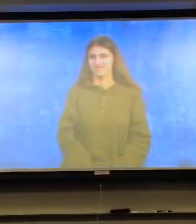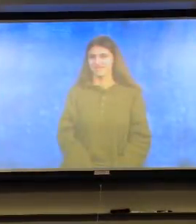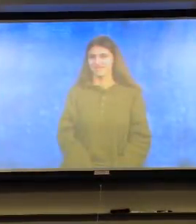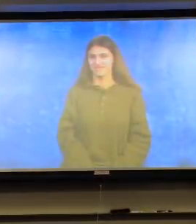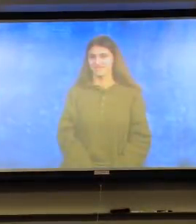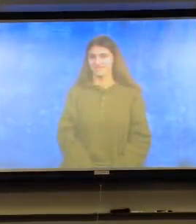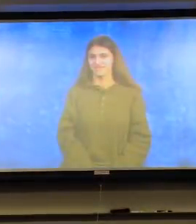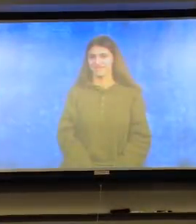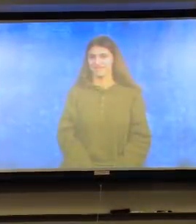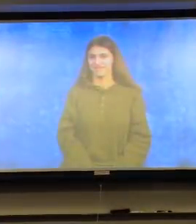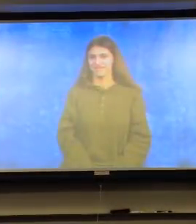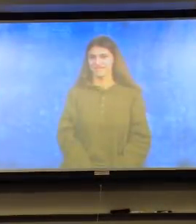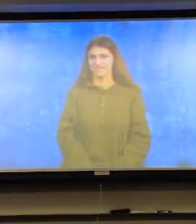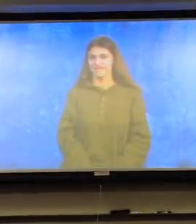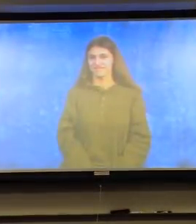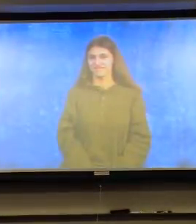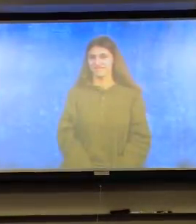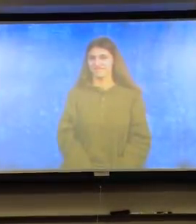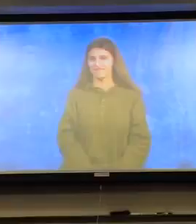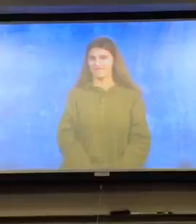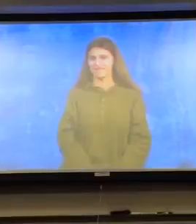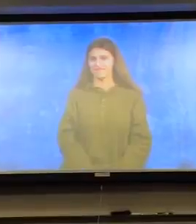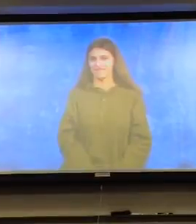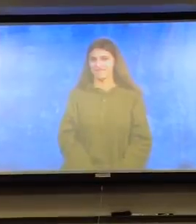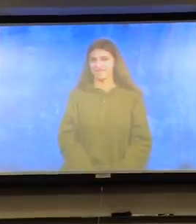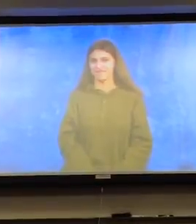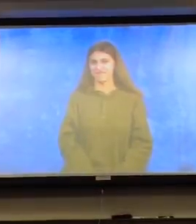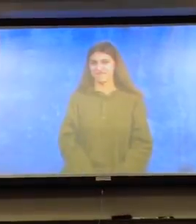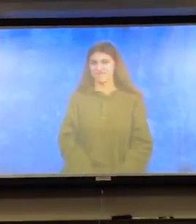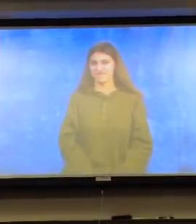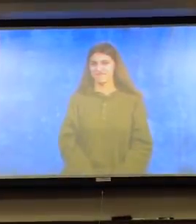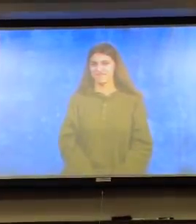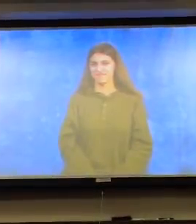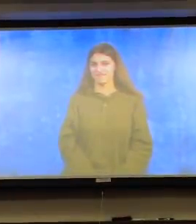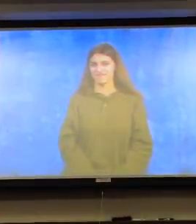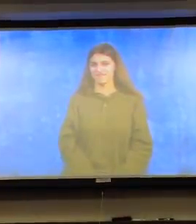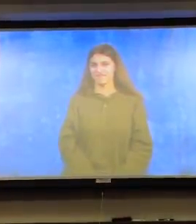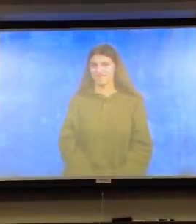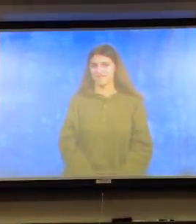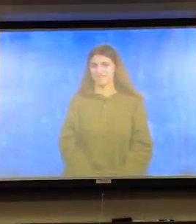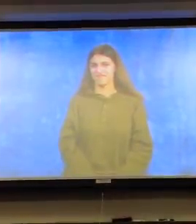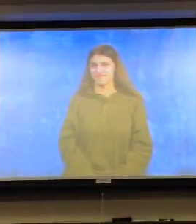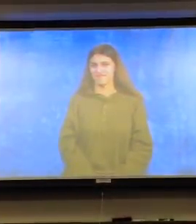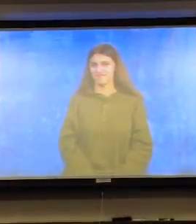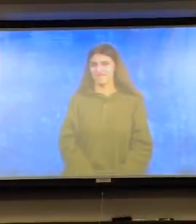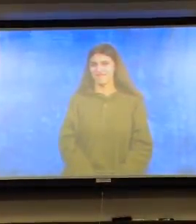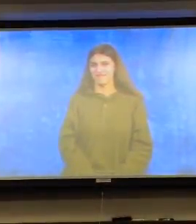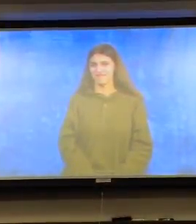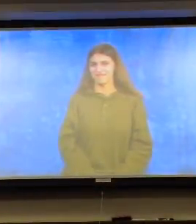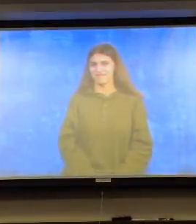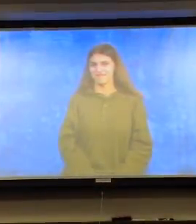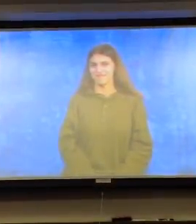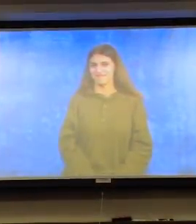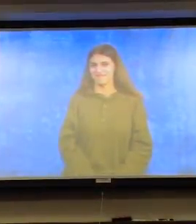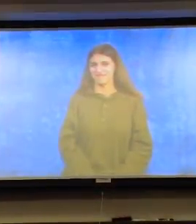That's cute. So, Sabrina, what do you do in your spare time? Do you have any hobbies or school activities